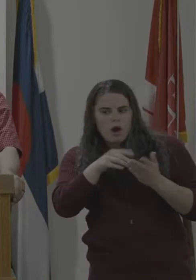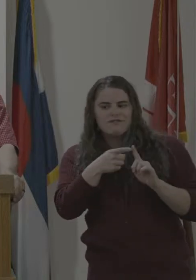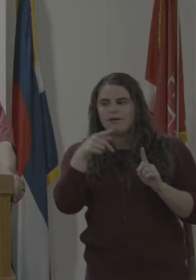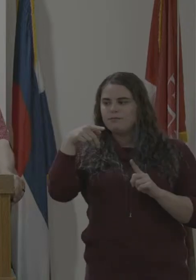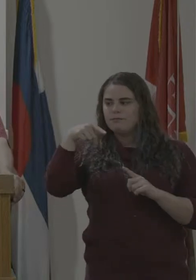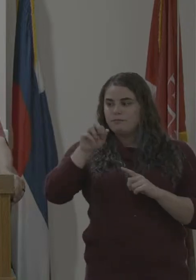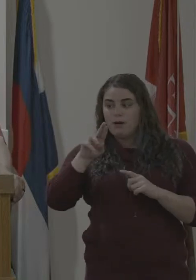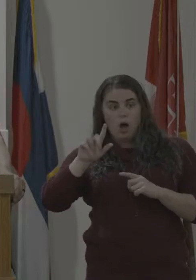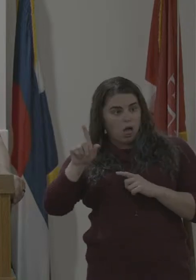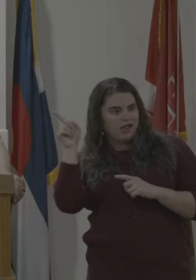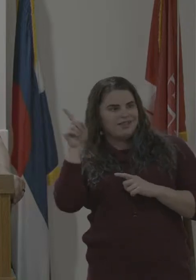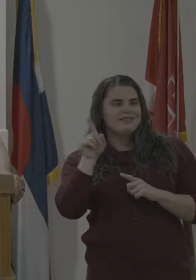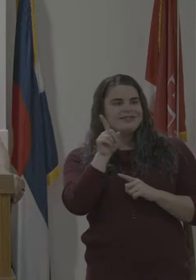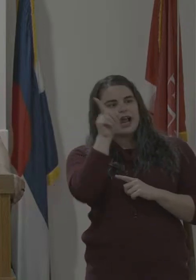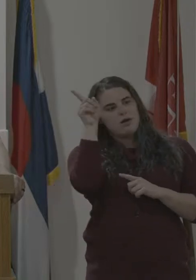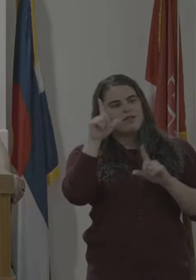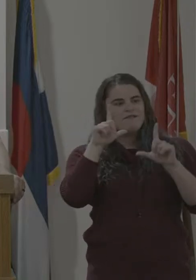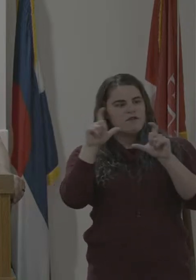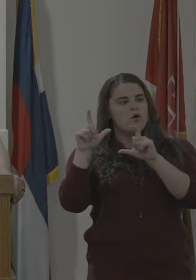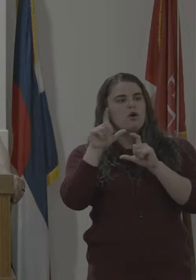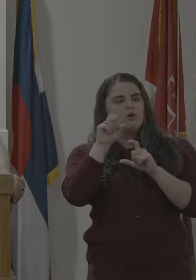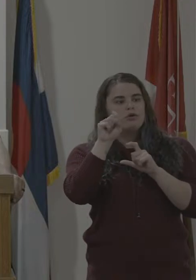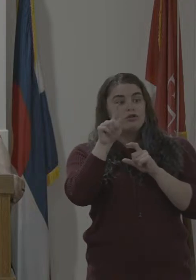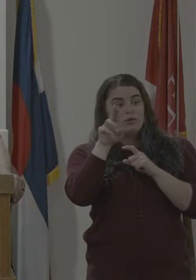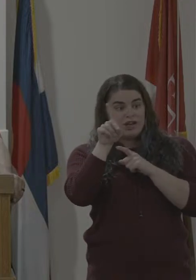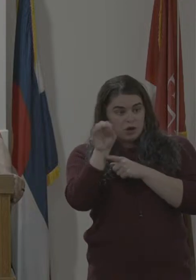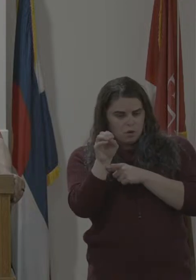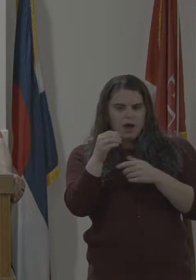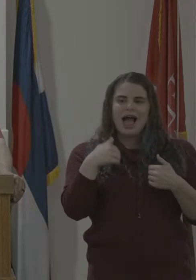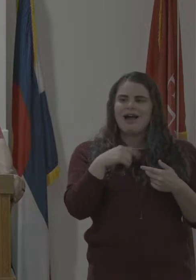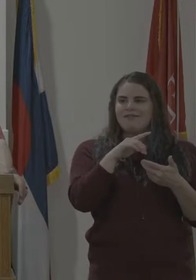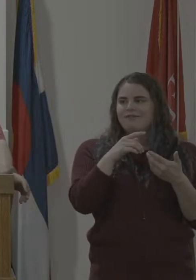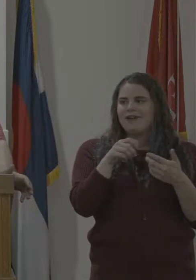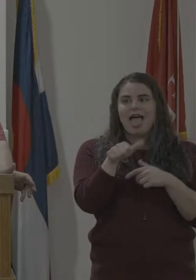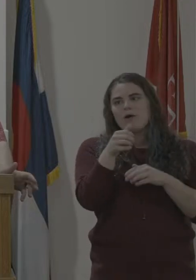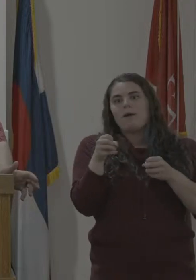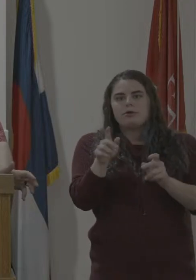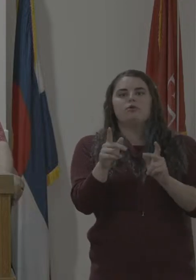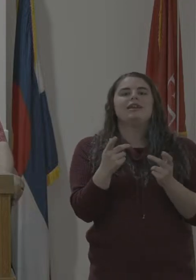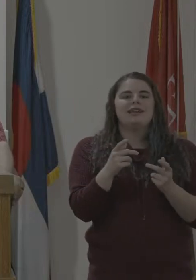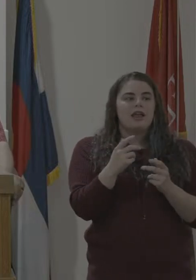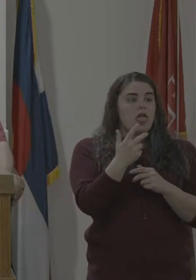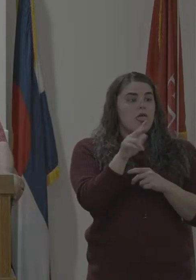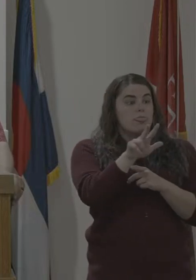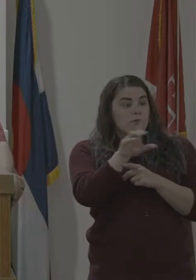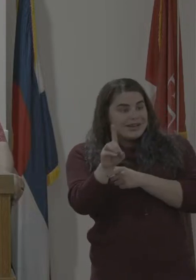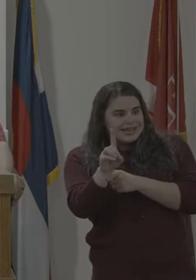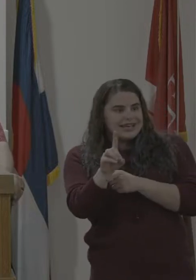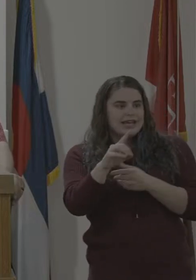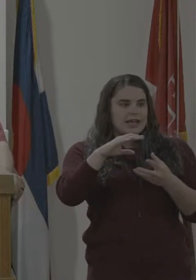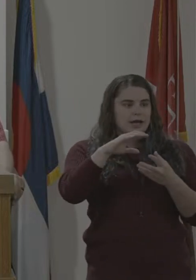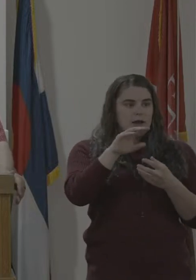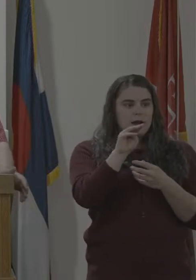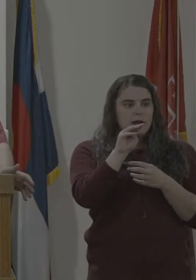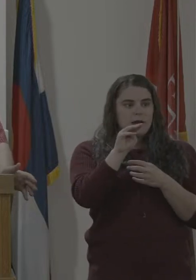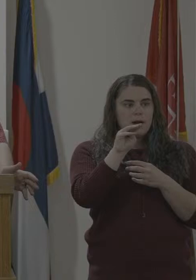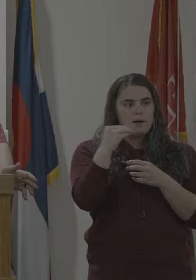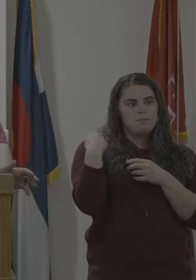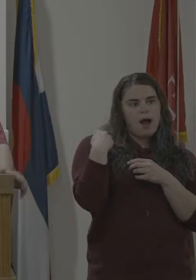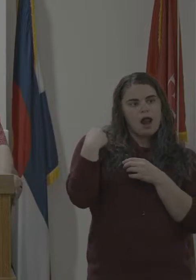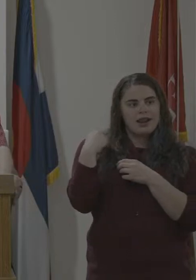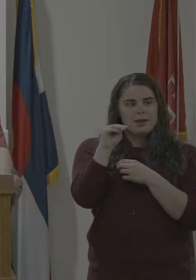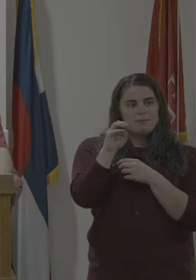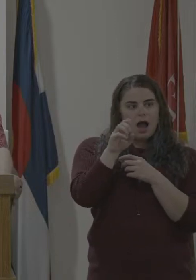studio. They've done 3D modeling class with Jared, which has been pretty awesome too. We